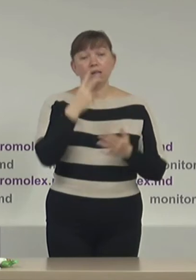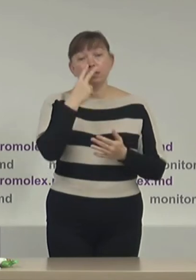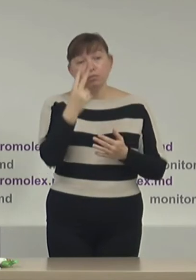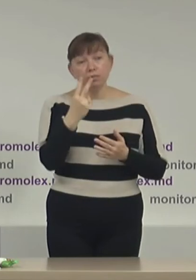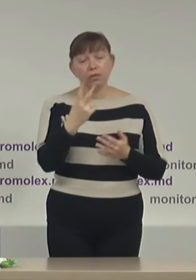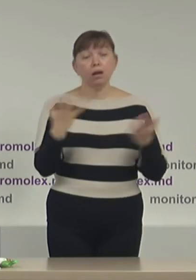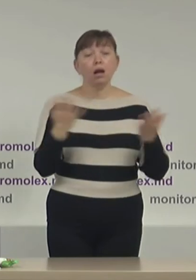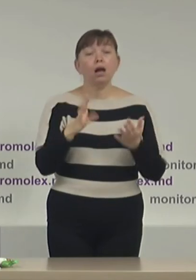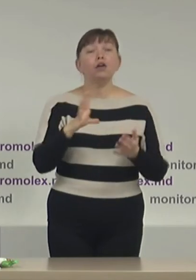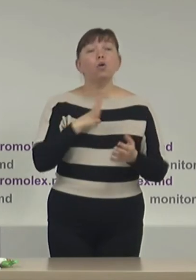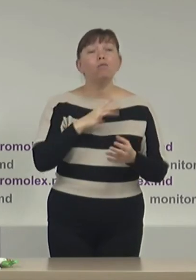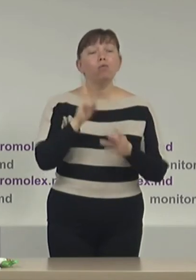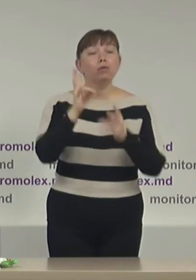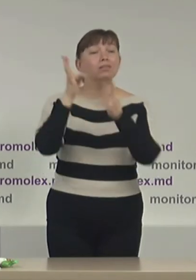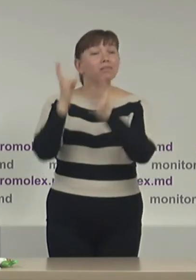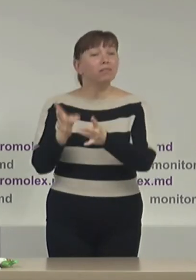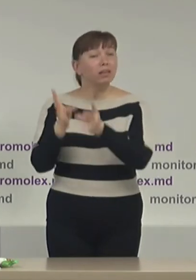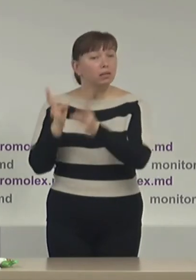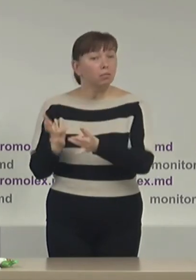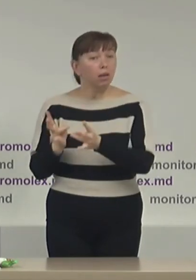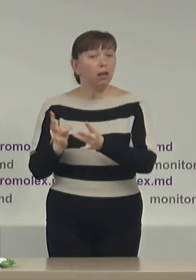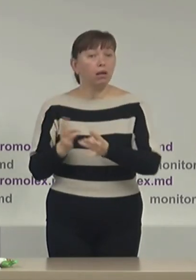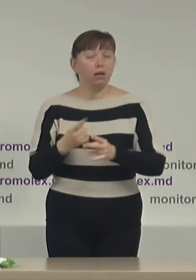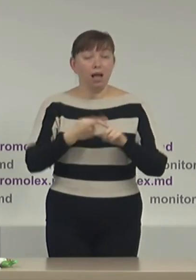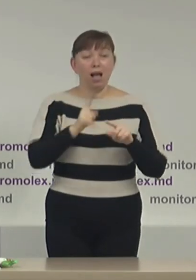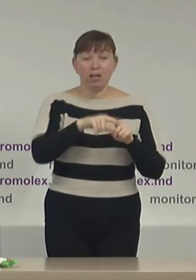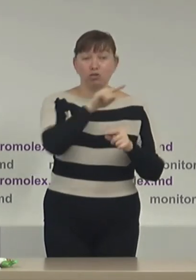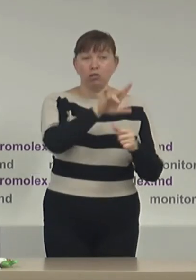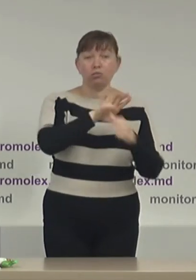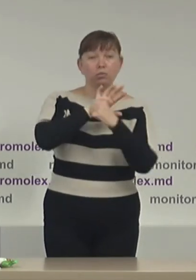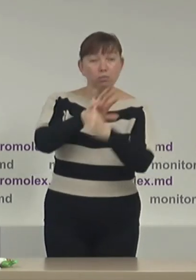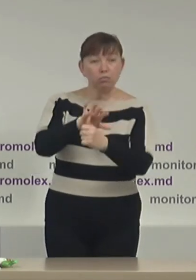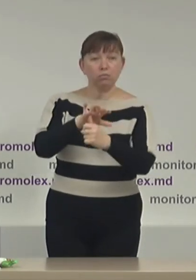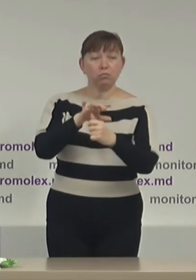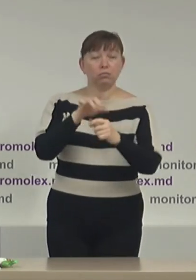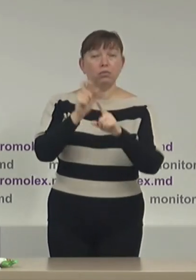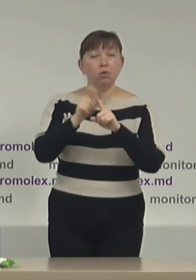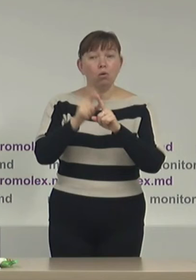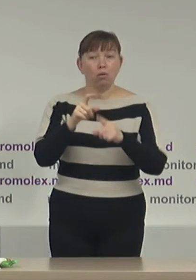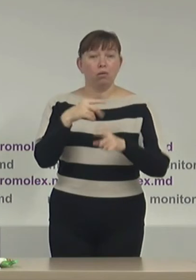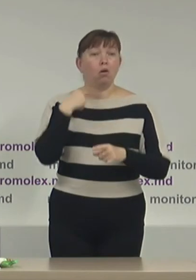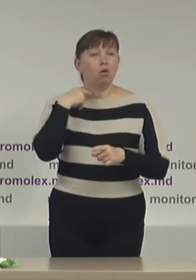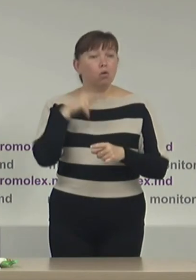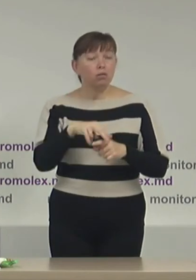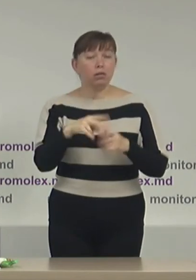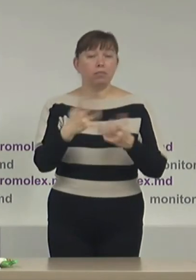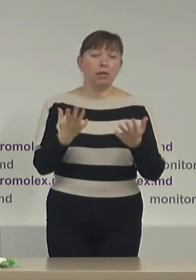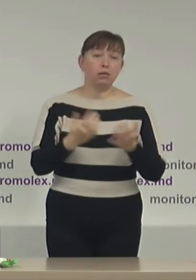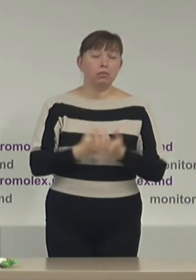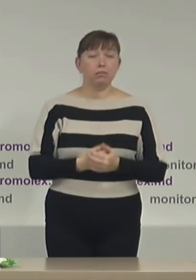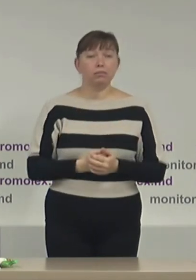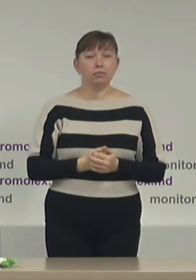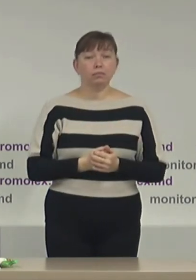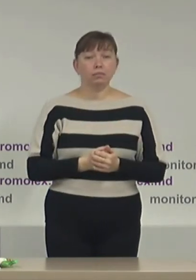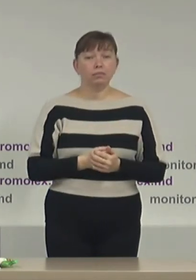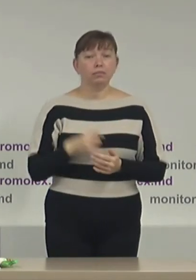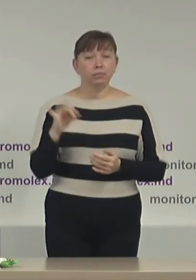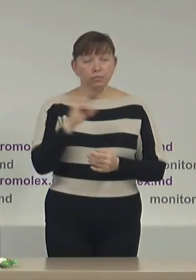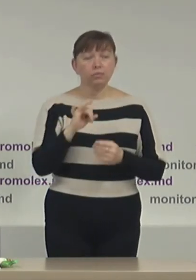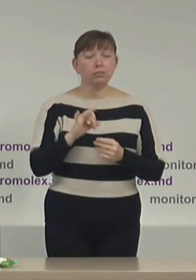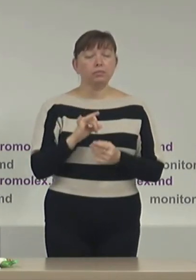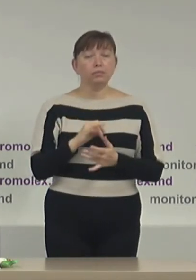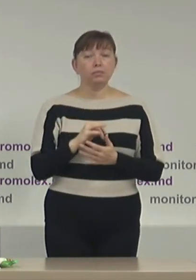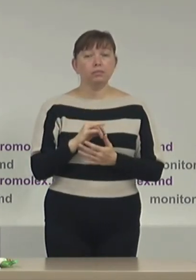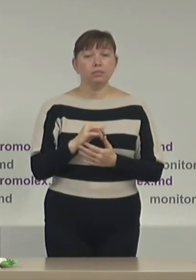Dodon. And if we try to analyze who were the victims of this hate speech